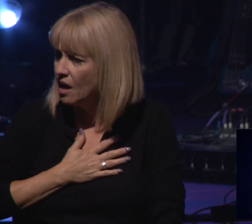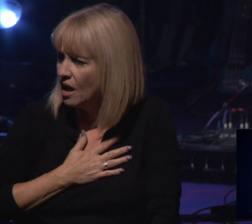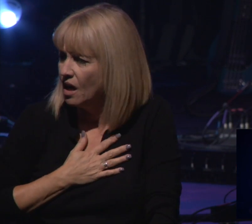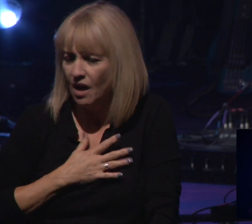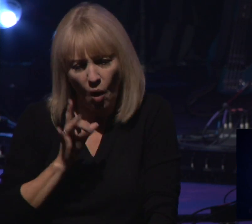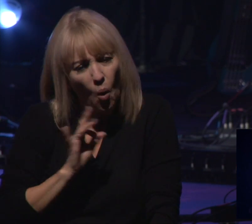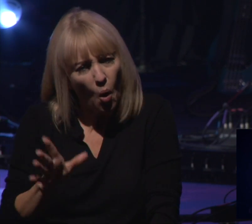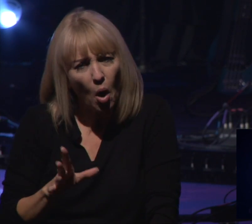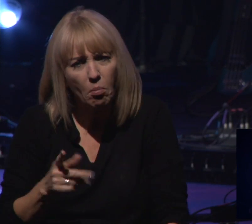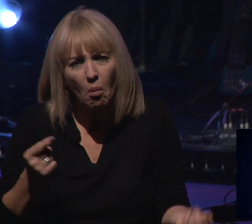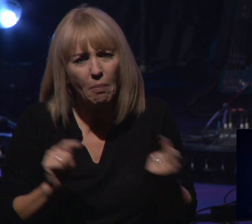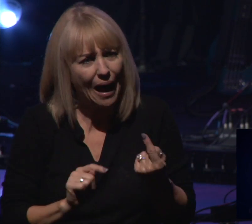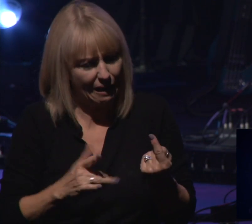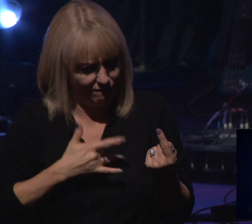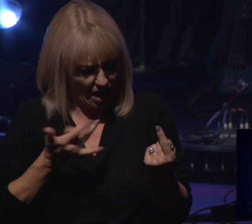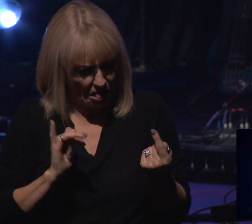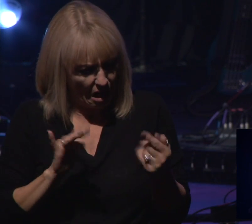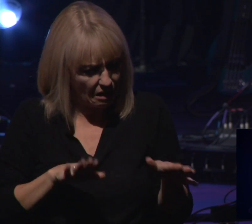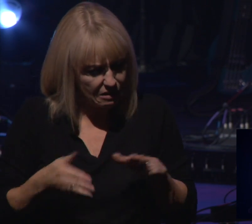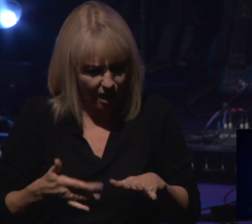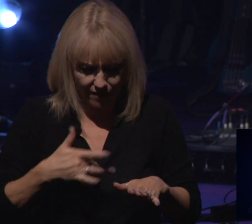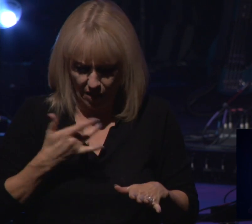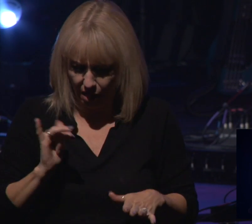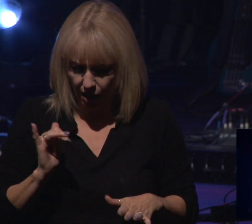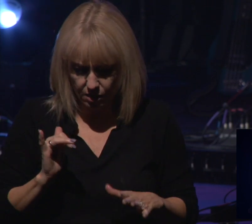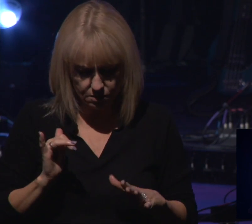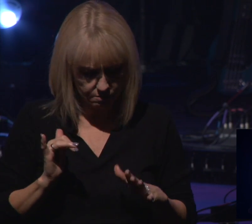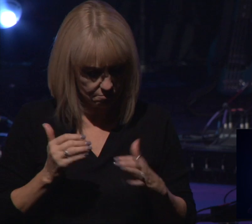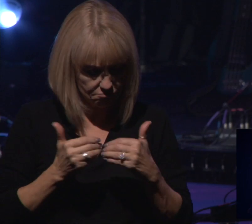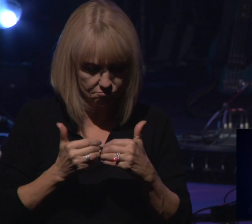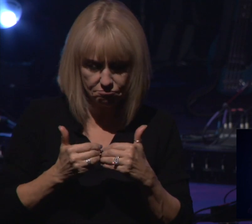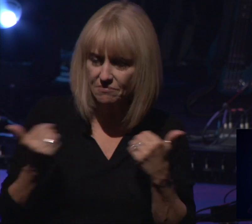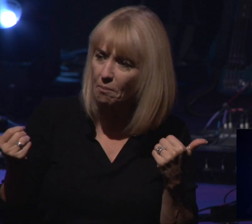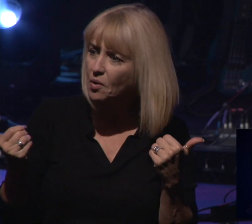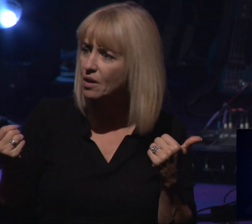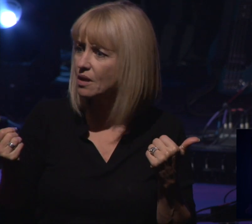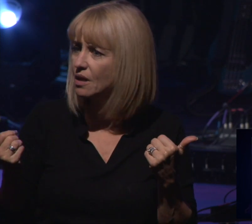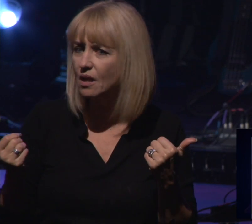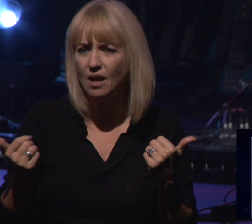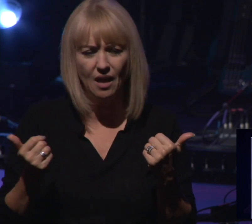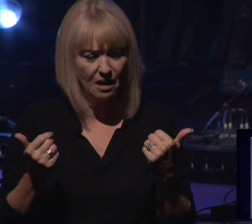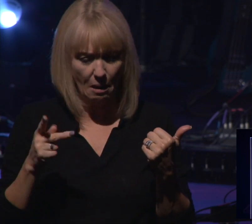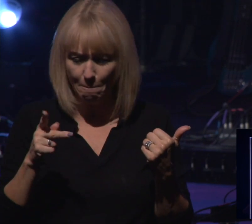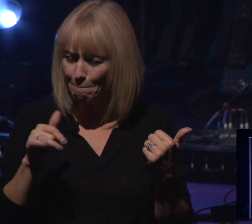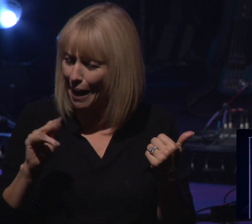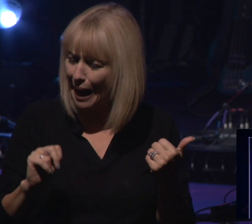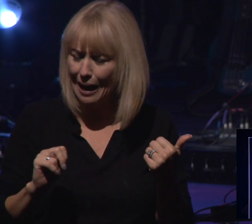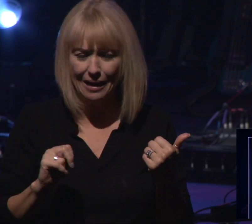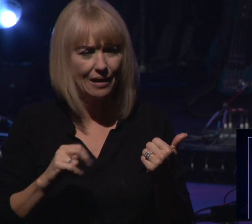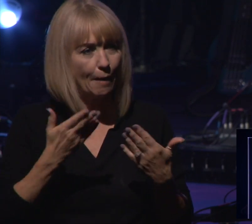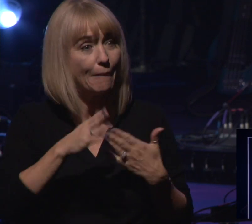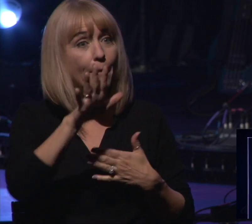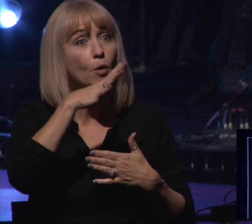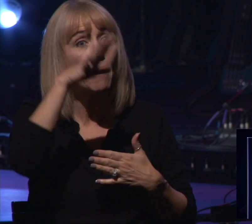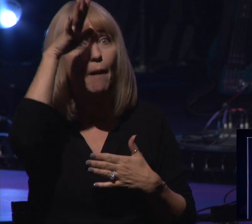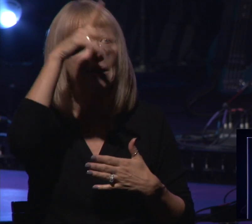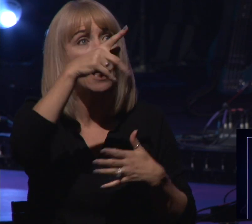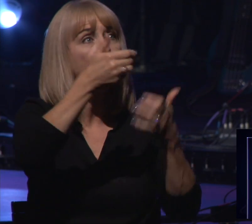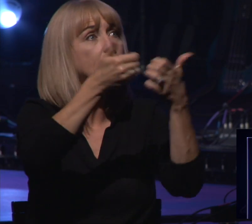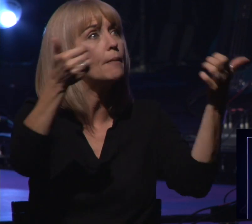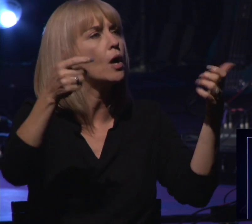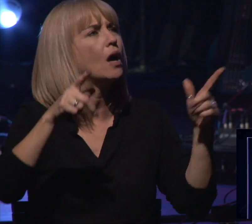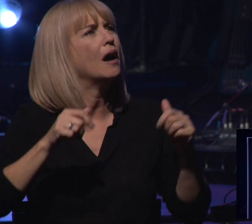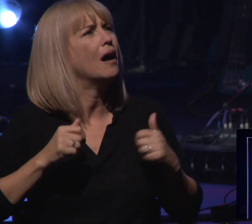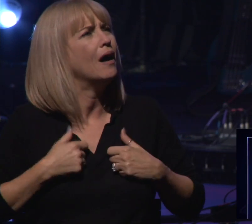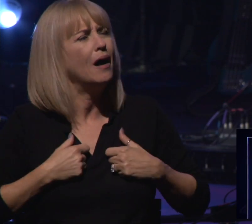And that's a horrible pain. It's a death. It's a separation of unfaithfulness. And that pain you carry with you, or maybe it's someone